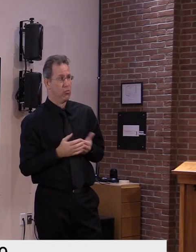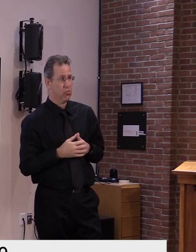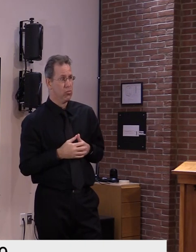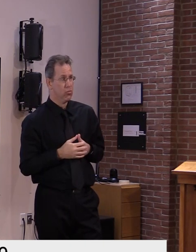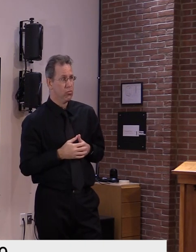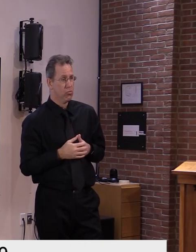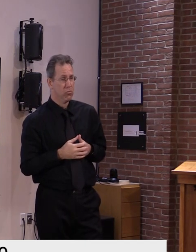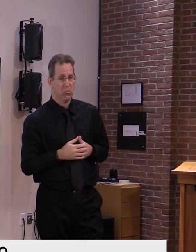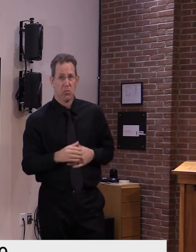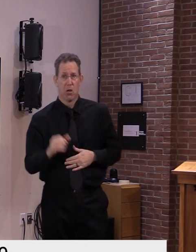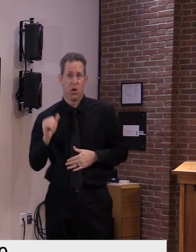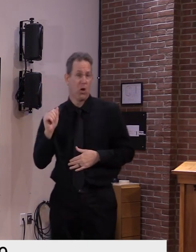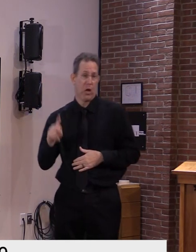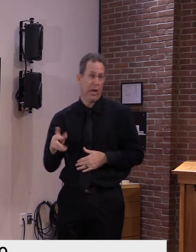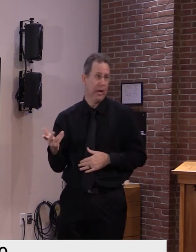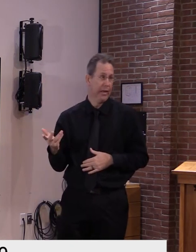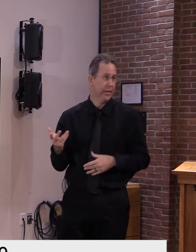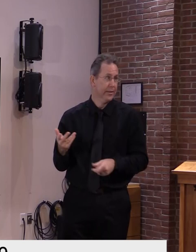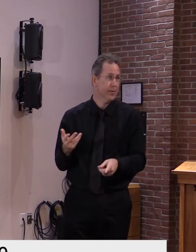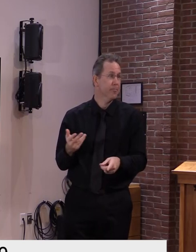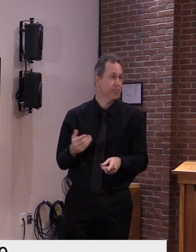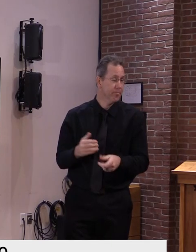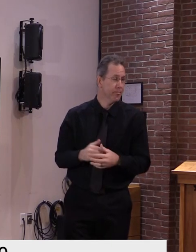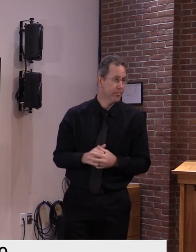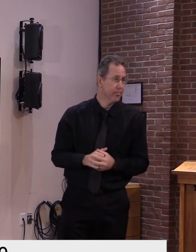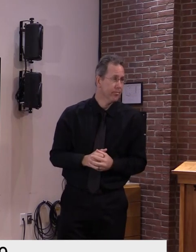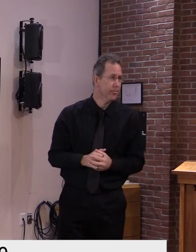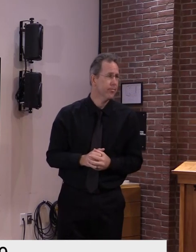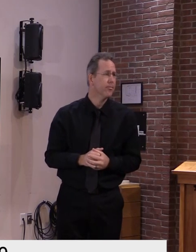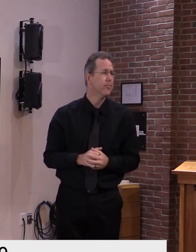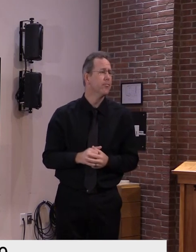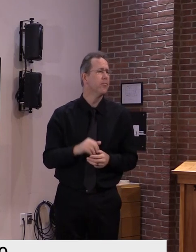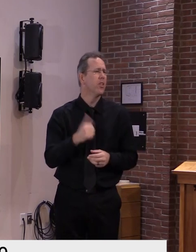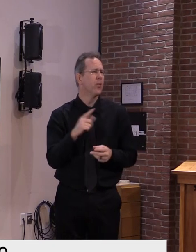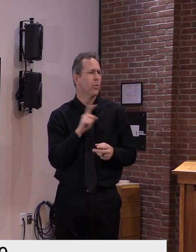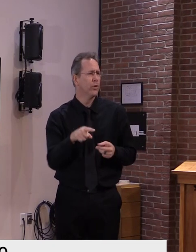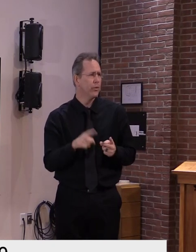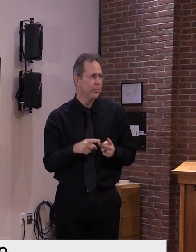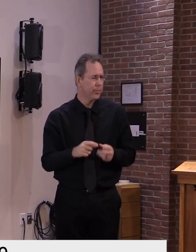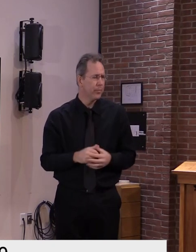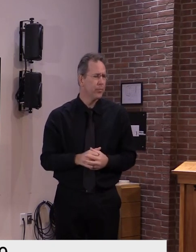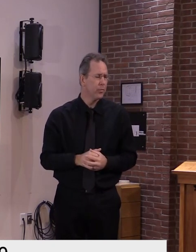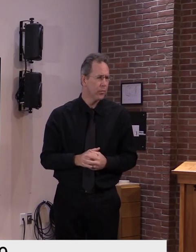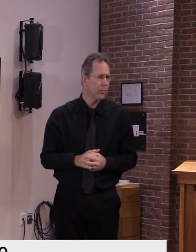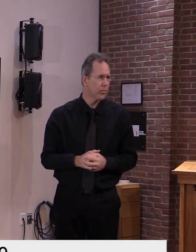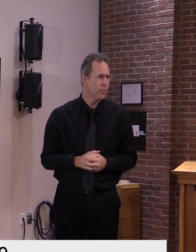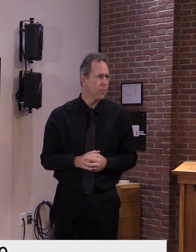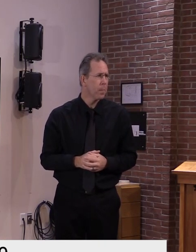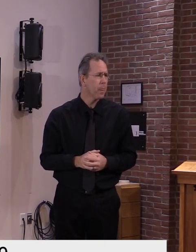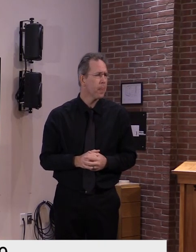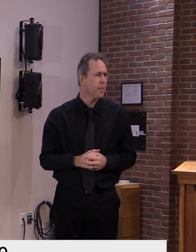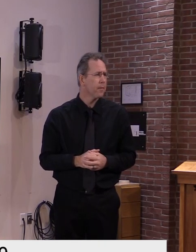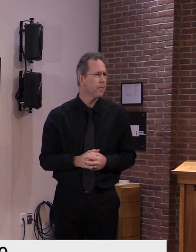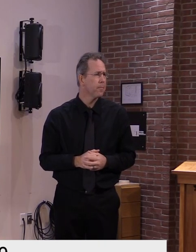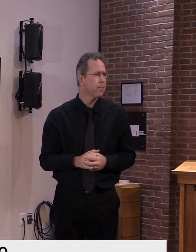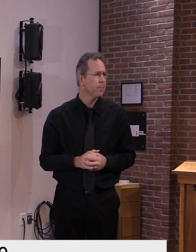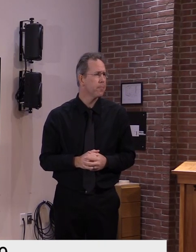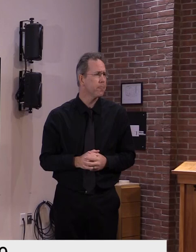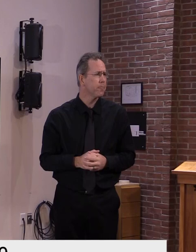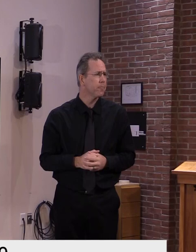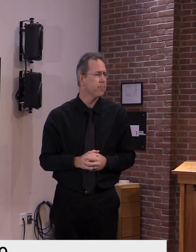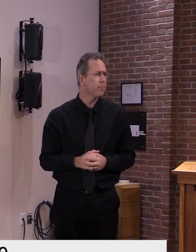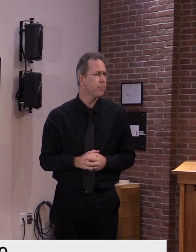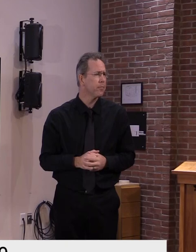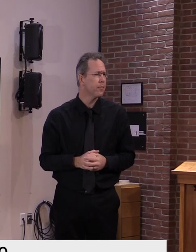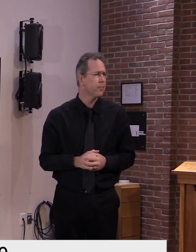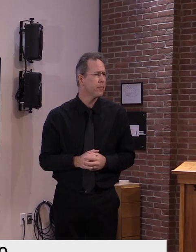I'm curious, with the long-term care facilities, you've mentioned that the state is providing help with getting them access